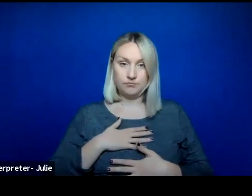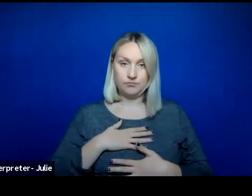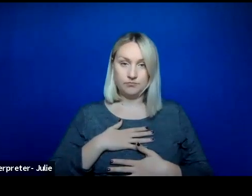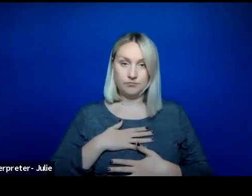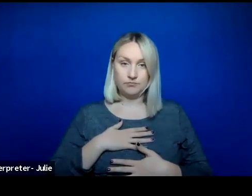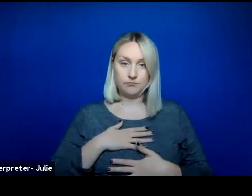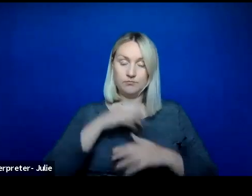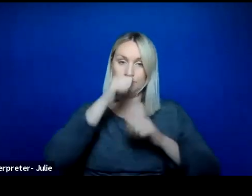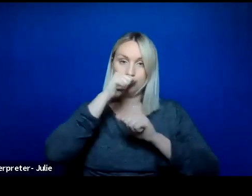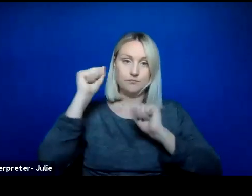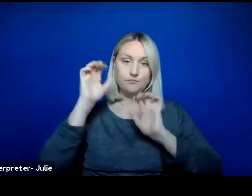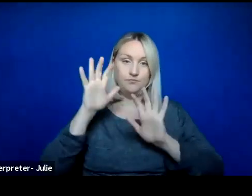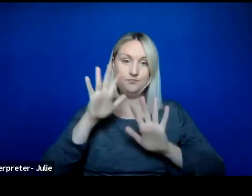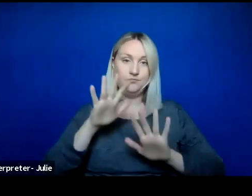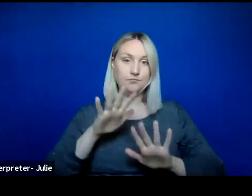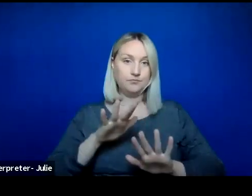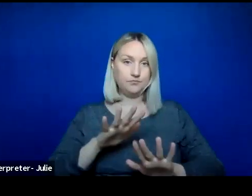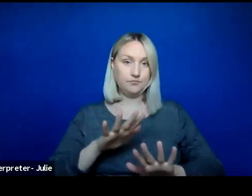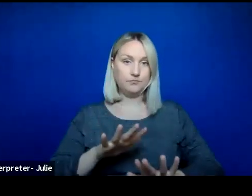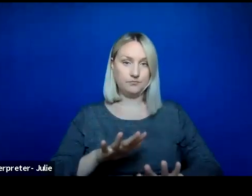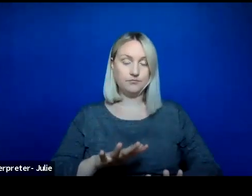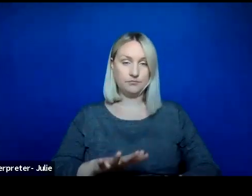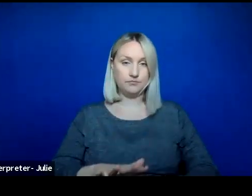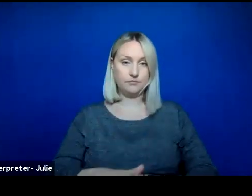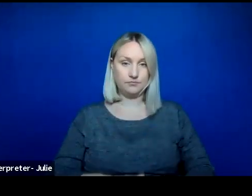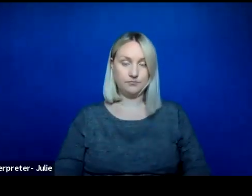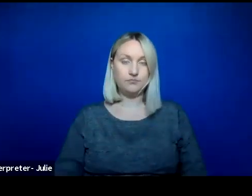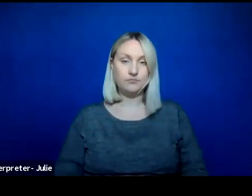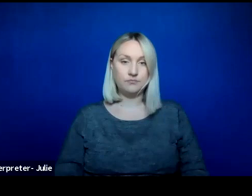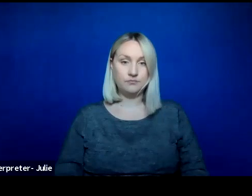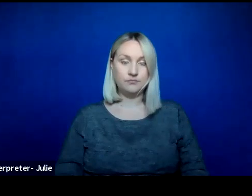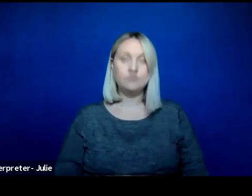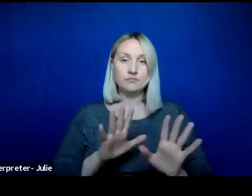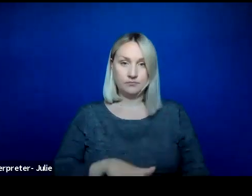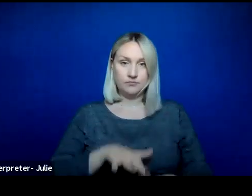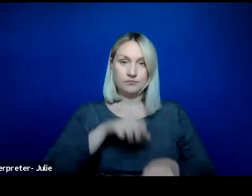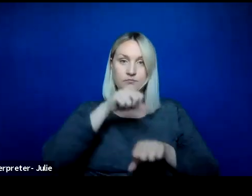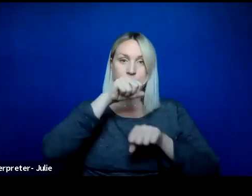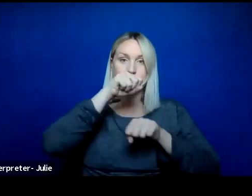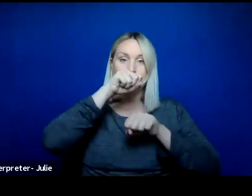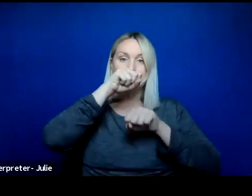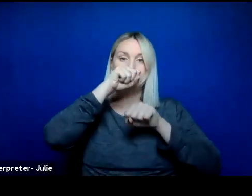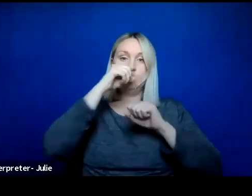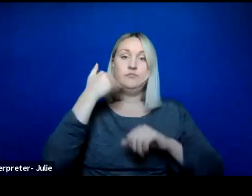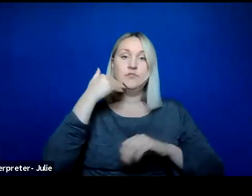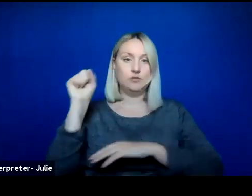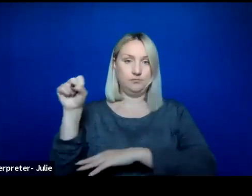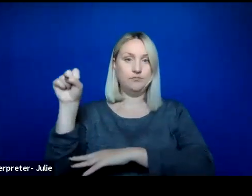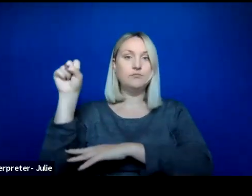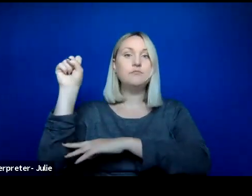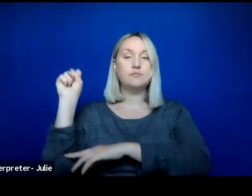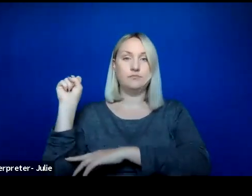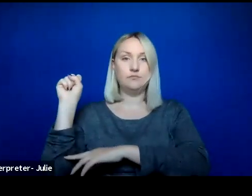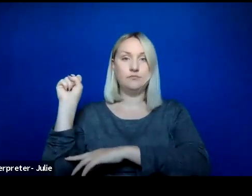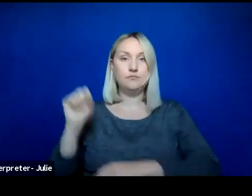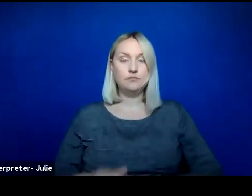And then exhale, if your hands are there, release. Inhale, slowly bring your chin up if it's down.